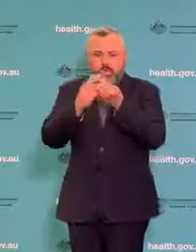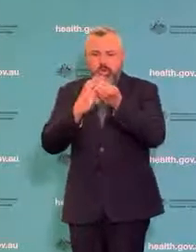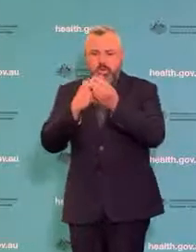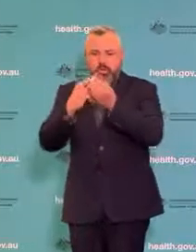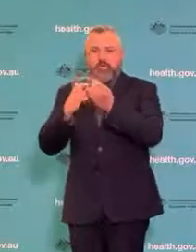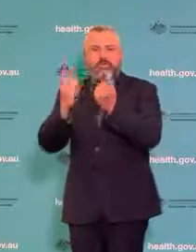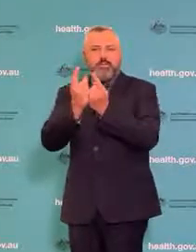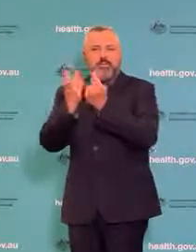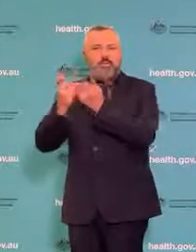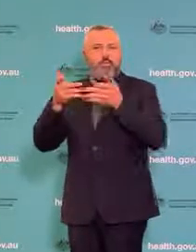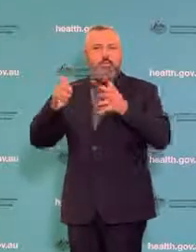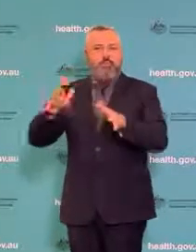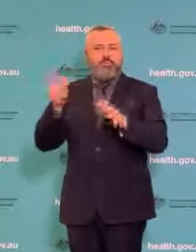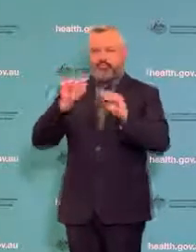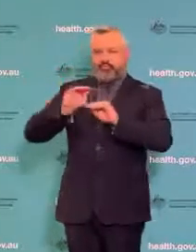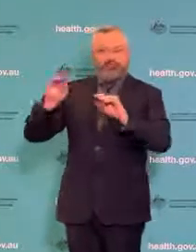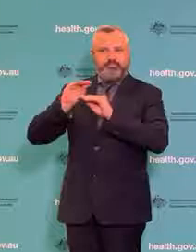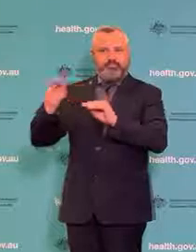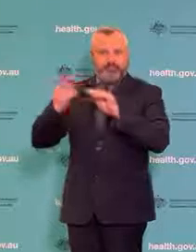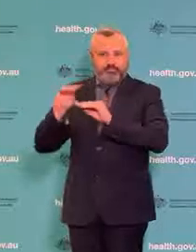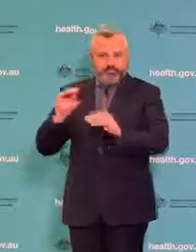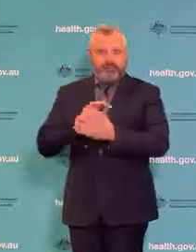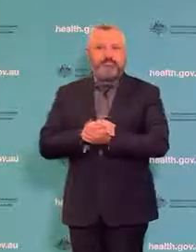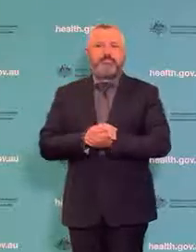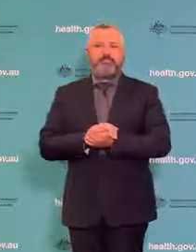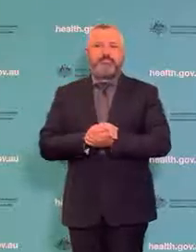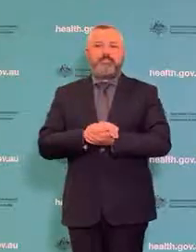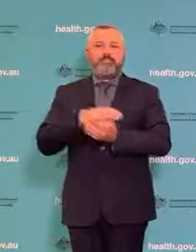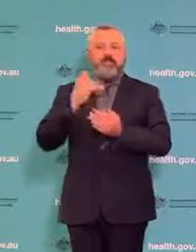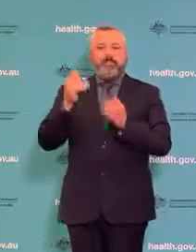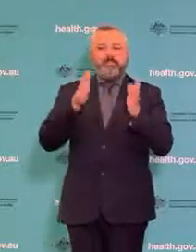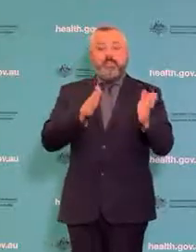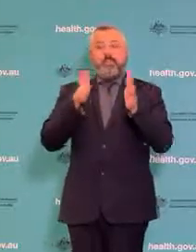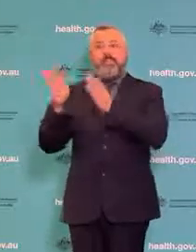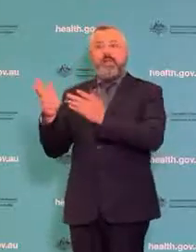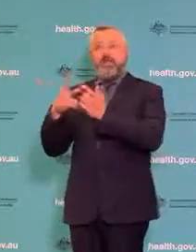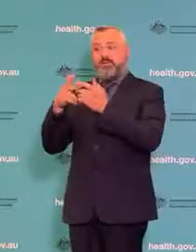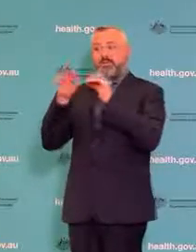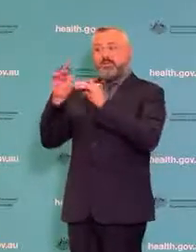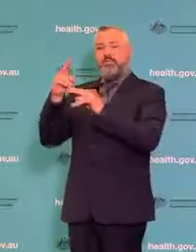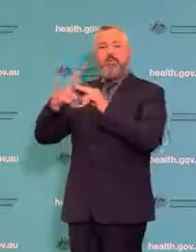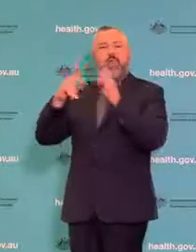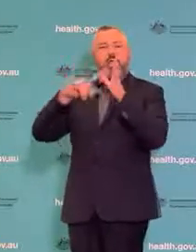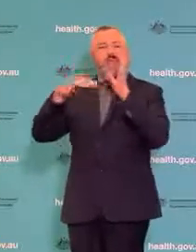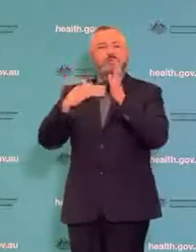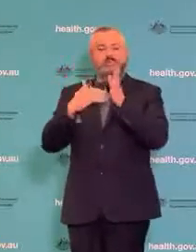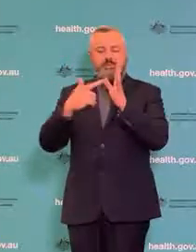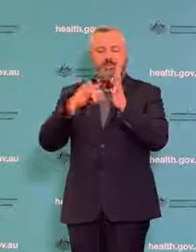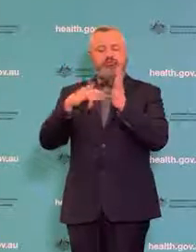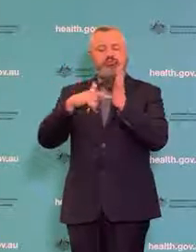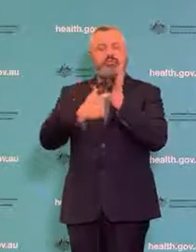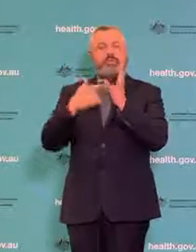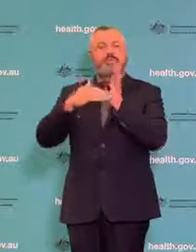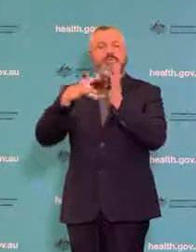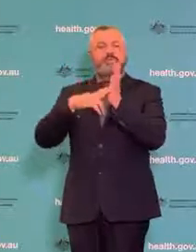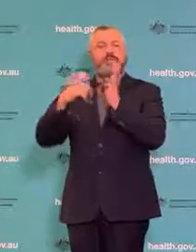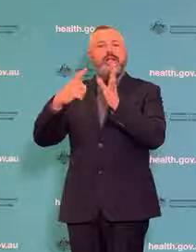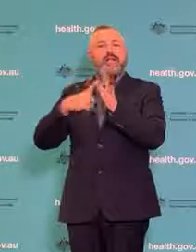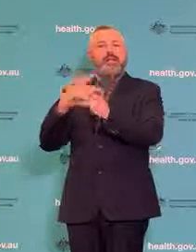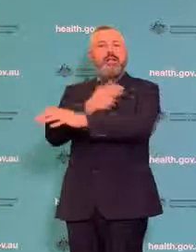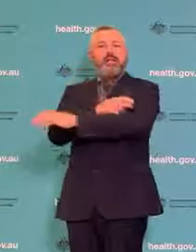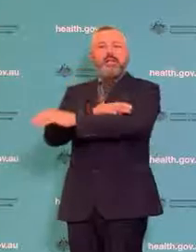now we have a module focused on AstraZeneca, which is the program to be commenced